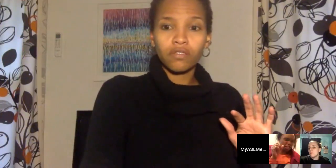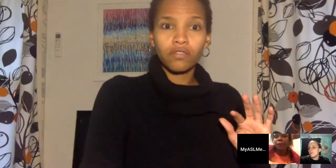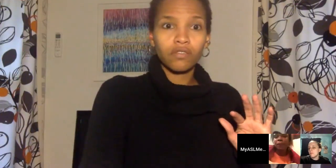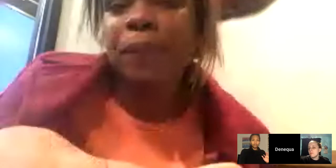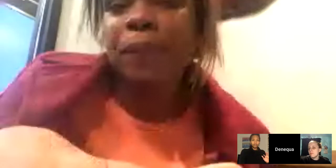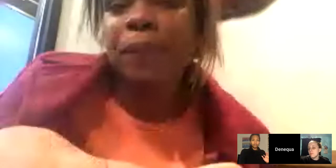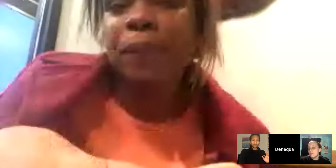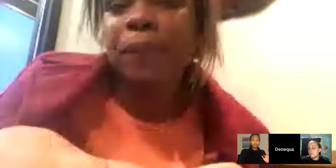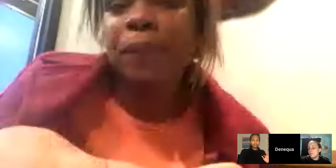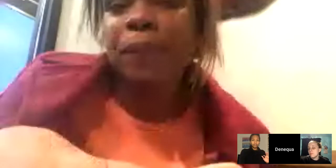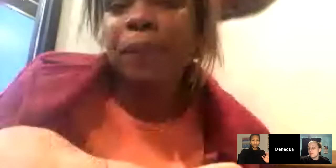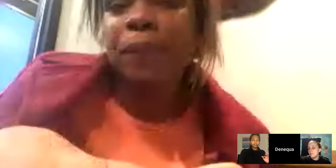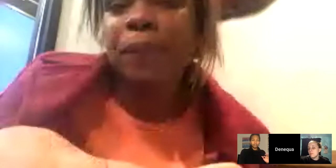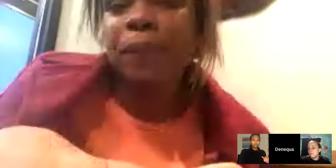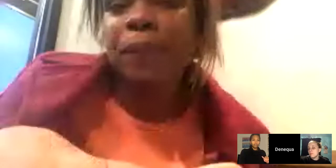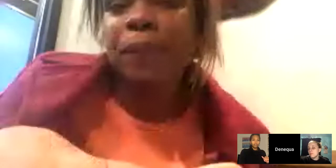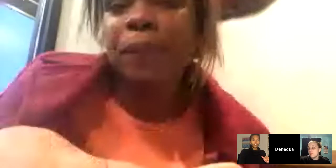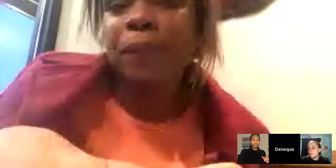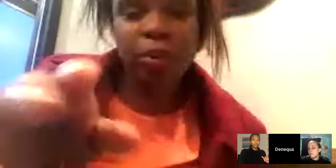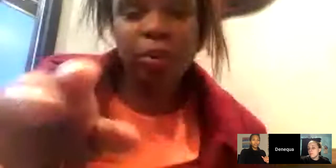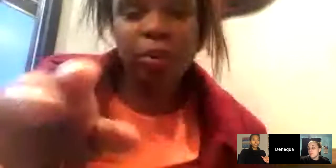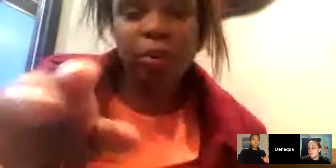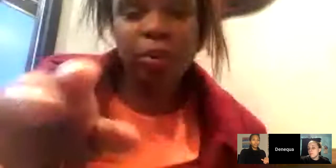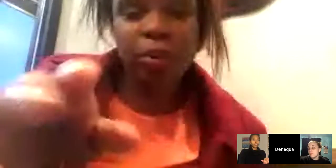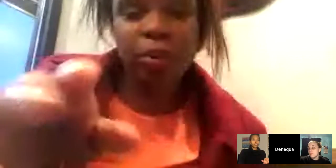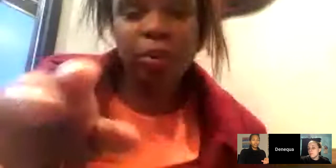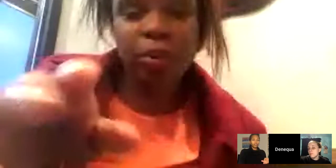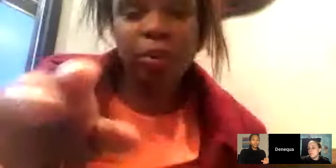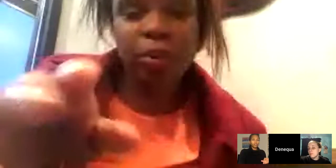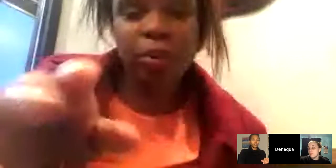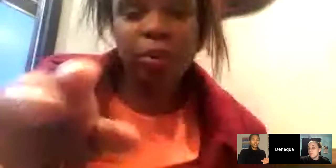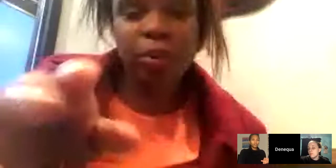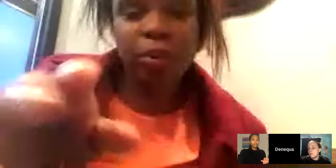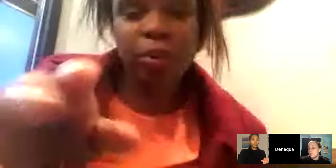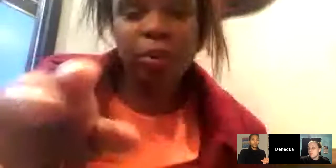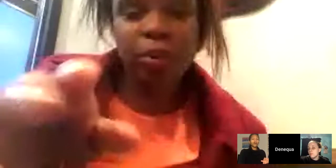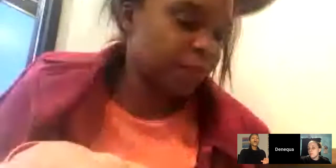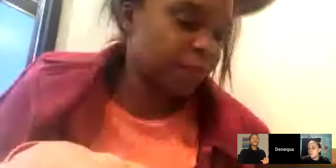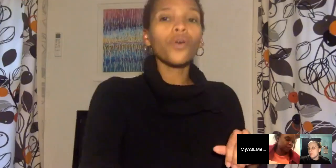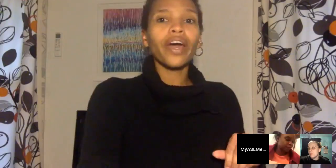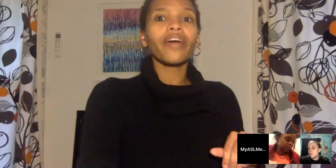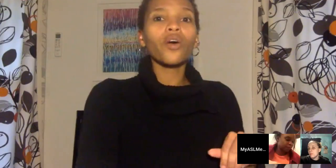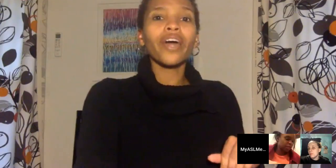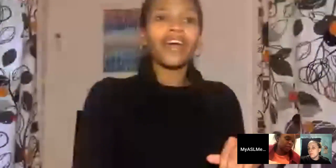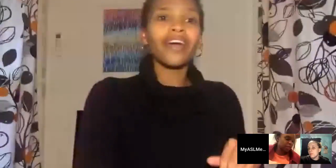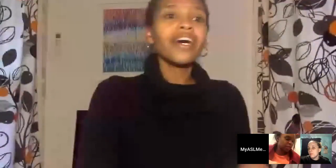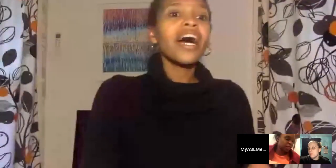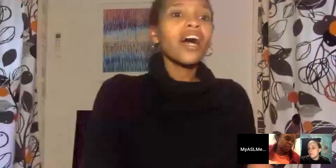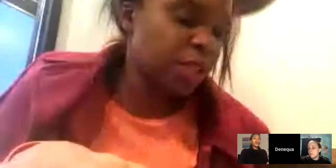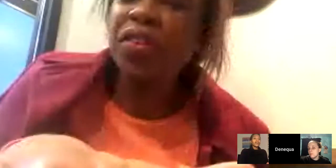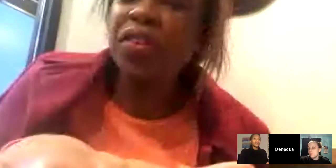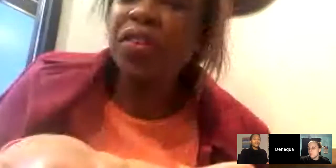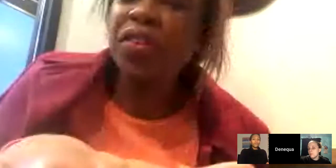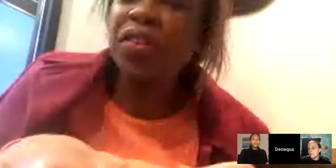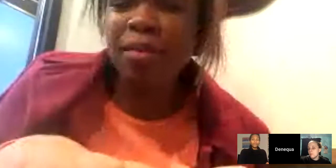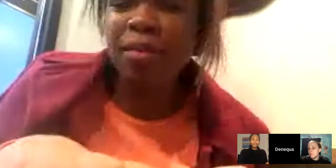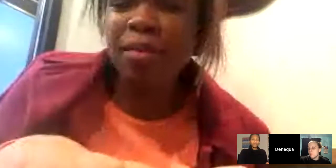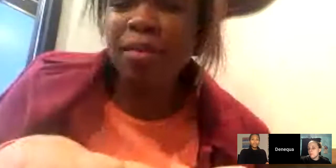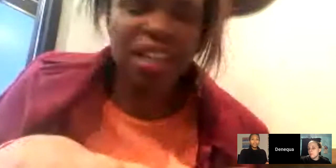I don't think so, but I don't have the opportunity to bring the video up. Oh, okay. Okay. ASL feature about time passing. That's all